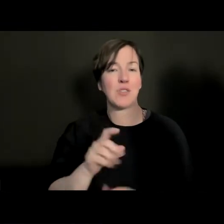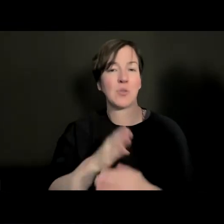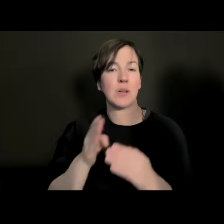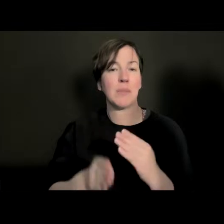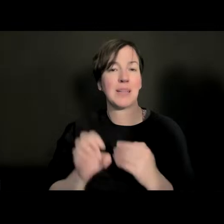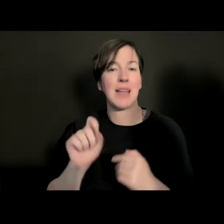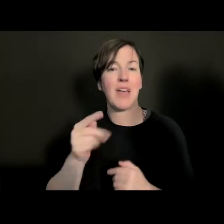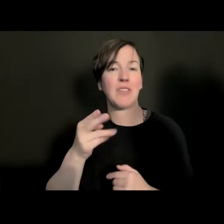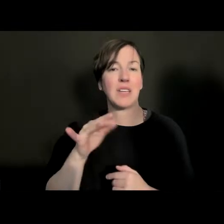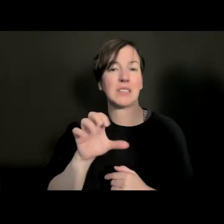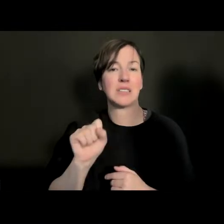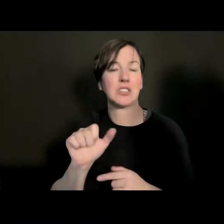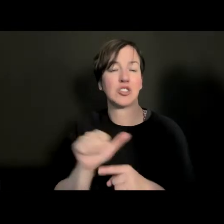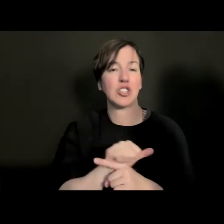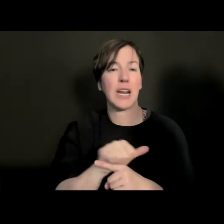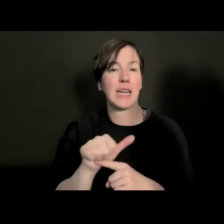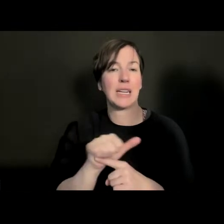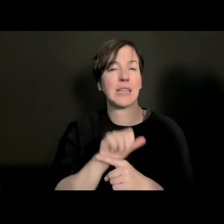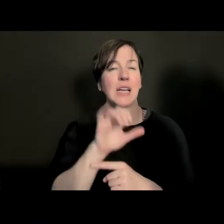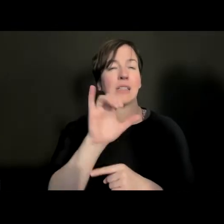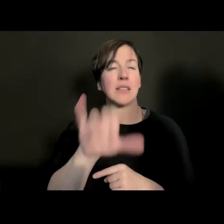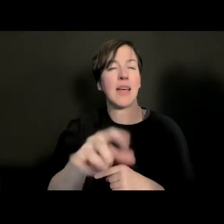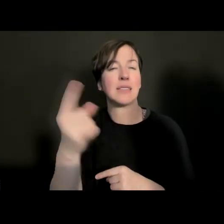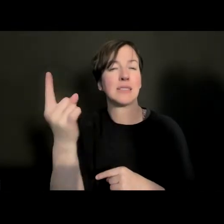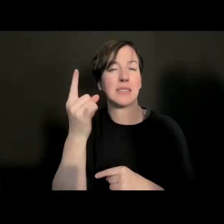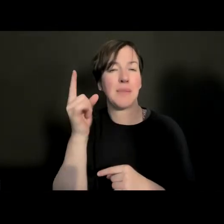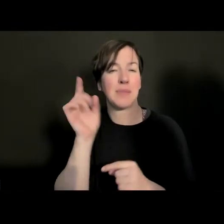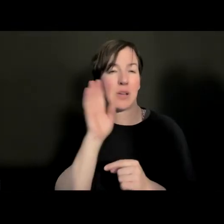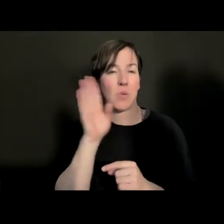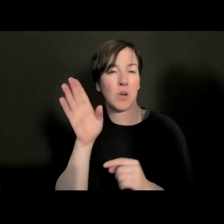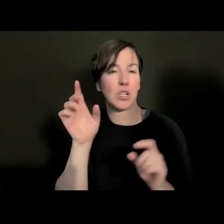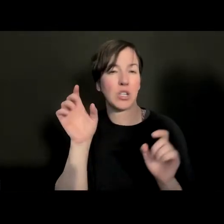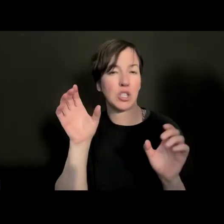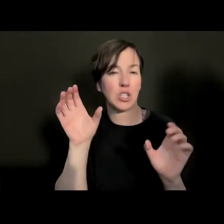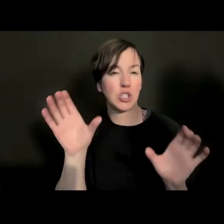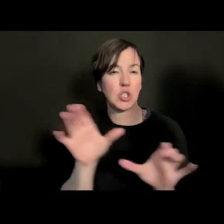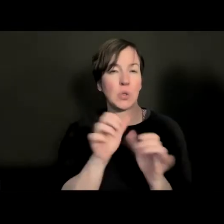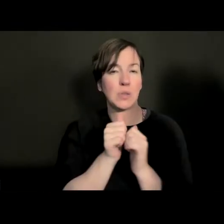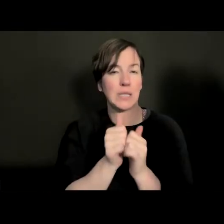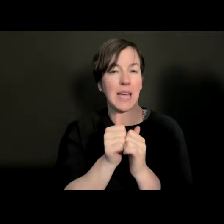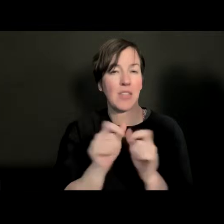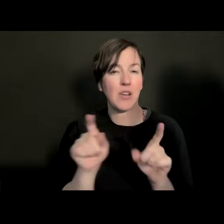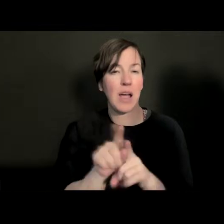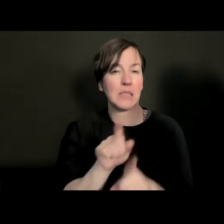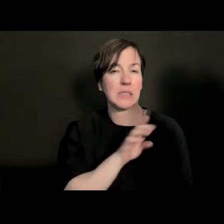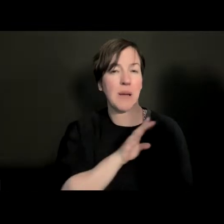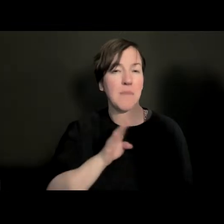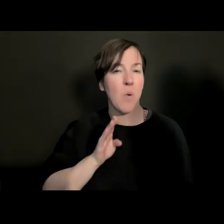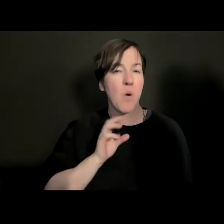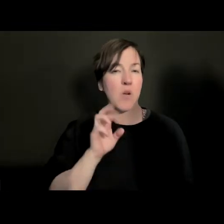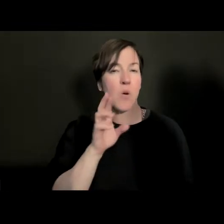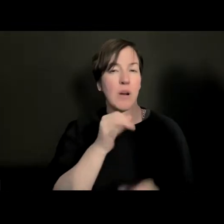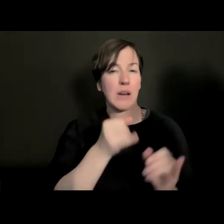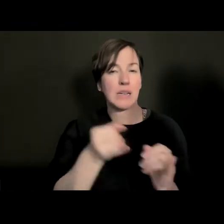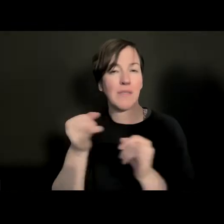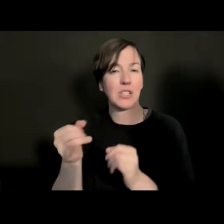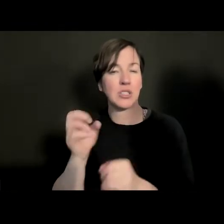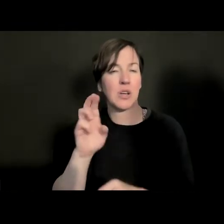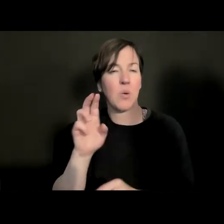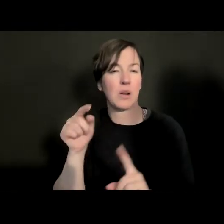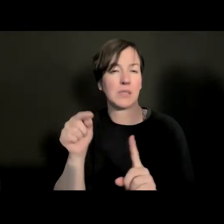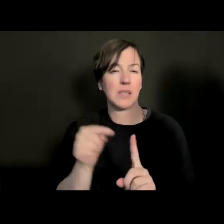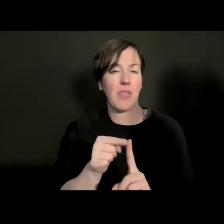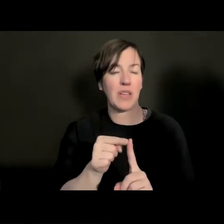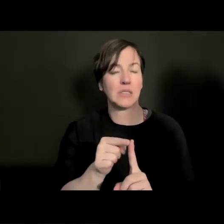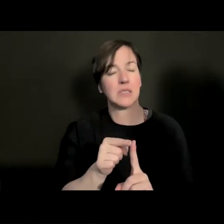ethics training. Is that something that we would do together as a board or individually, or is there